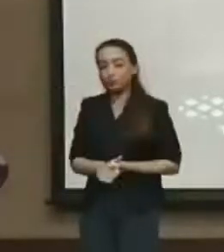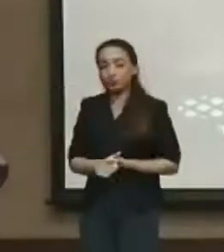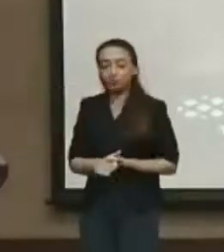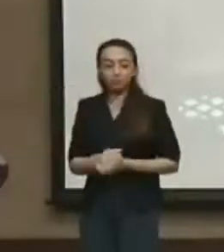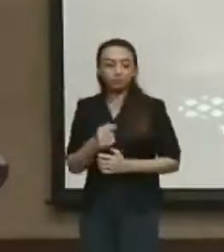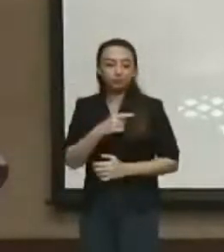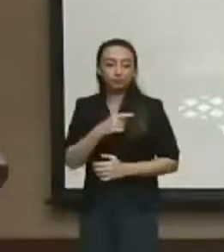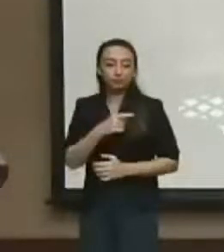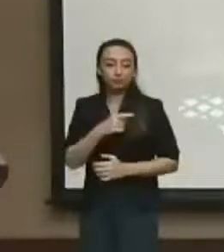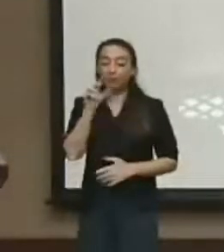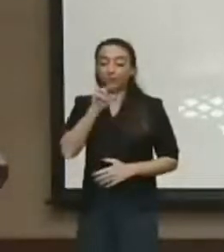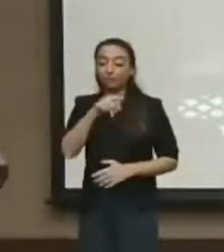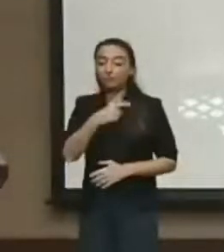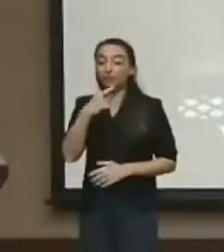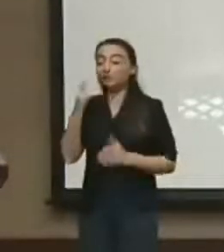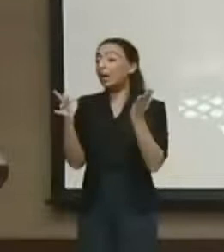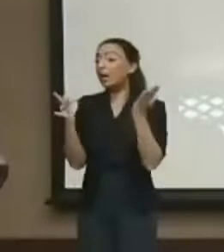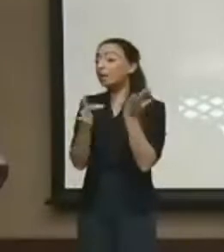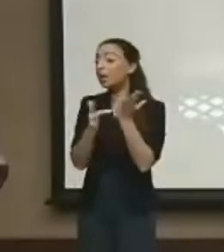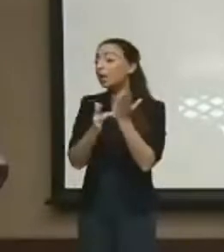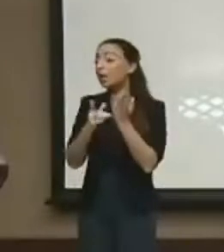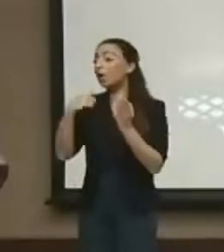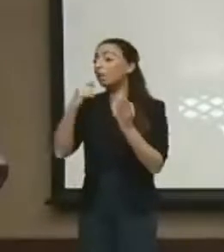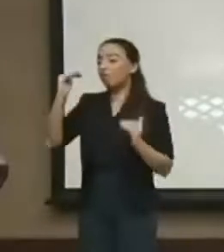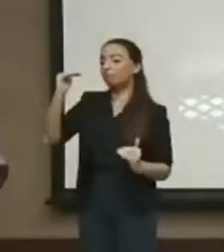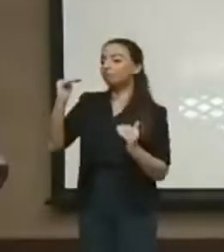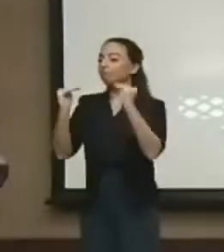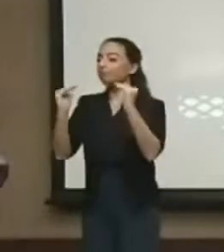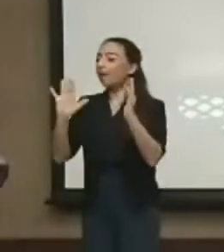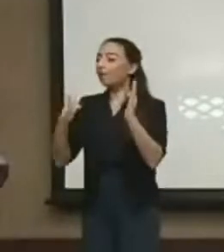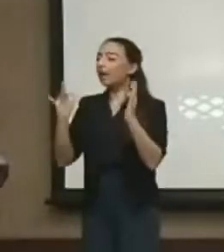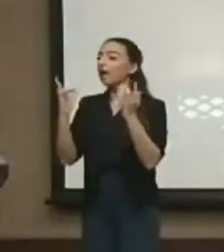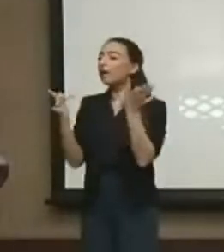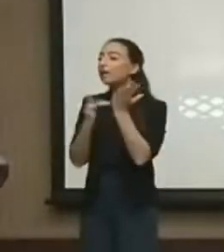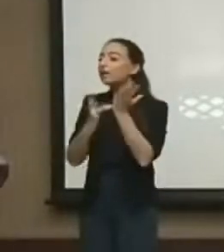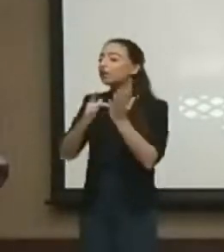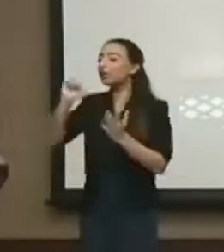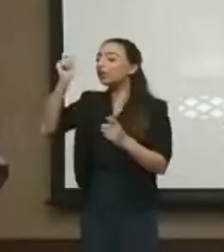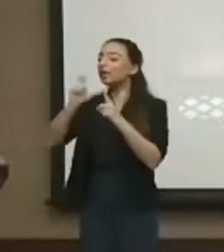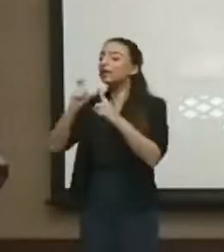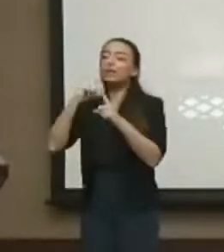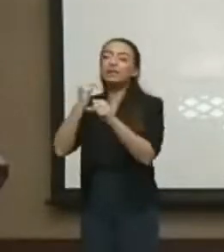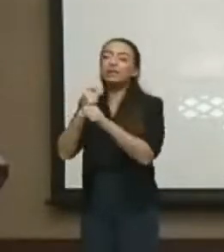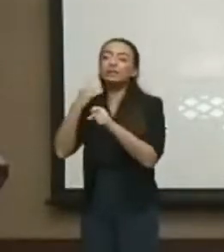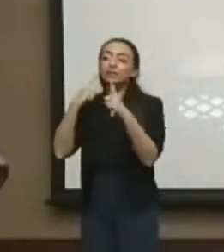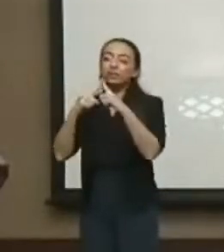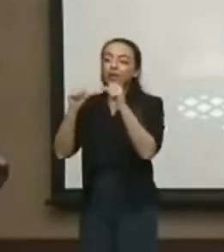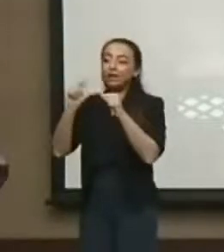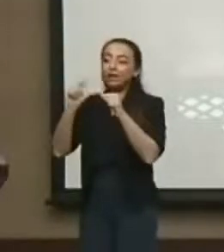They say technology is a great leveler, and when Digital India and all that started happening, we thought